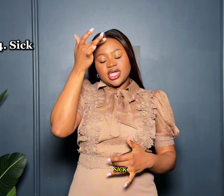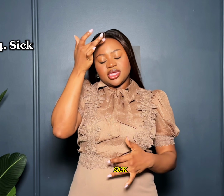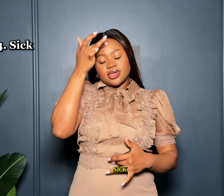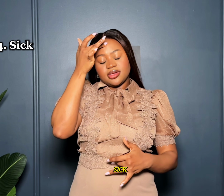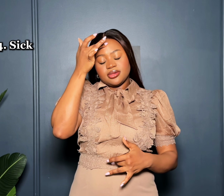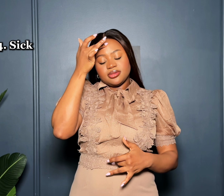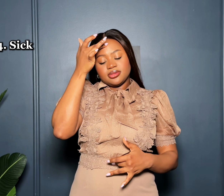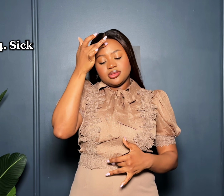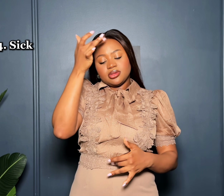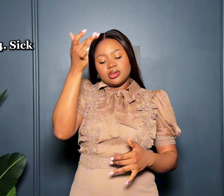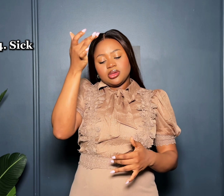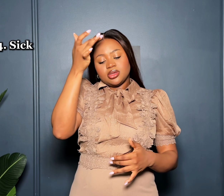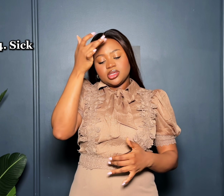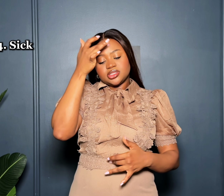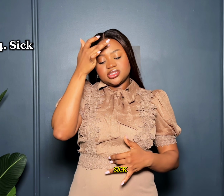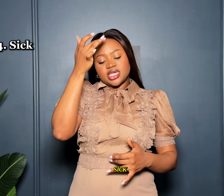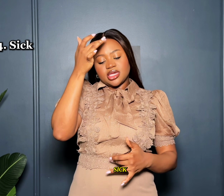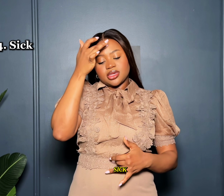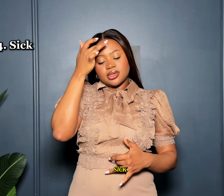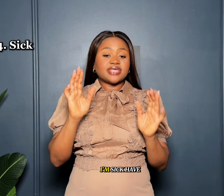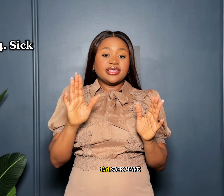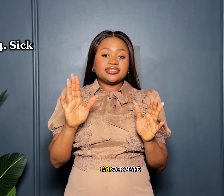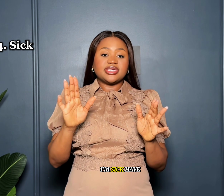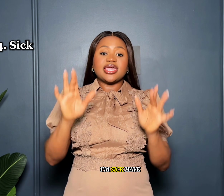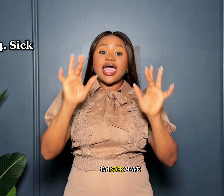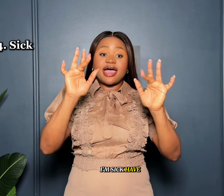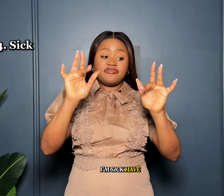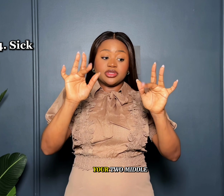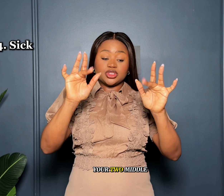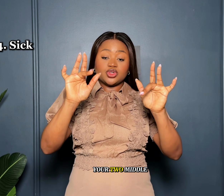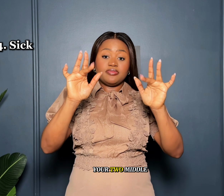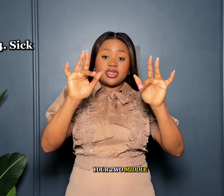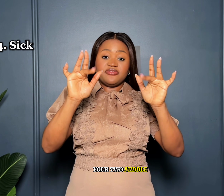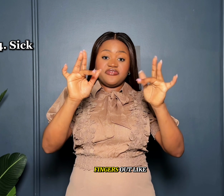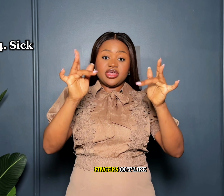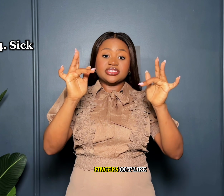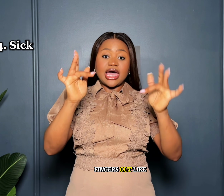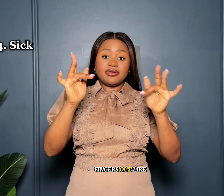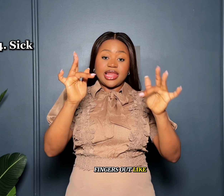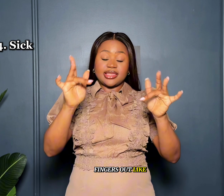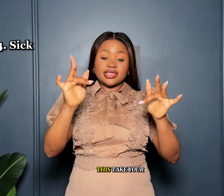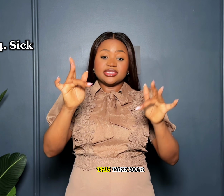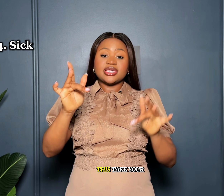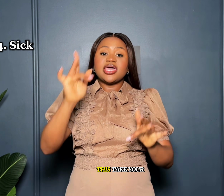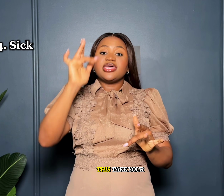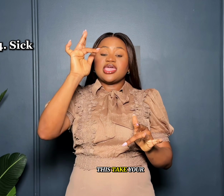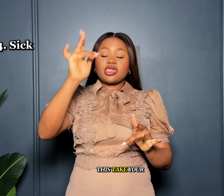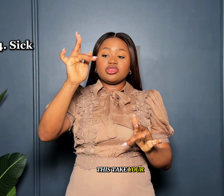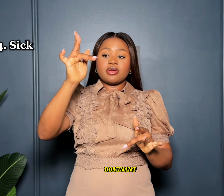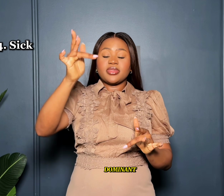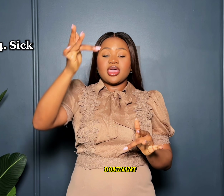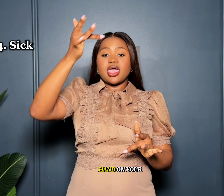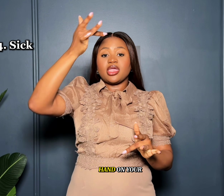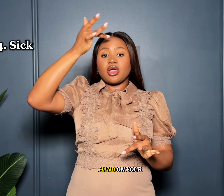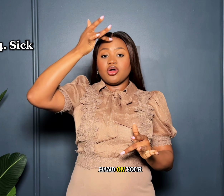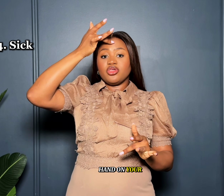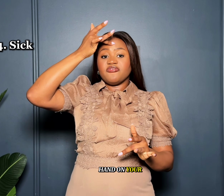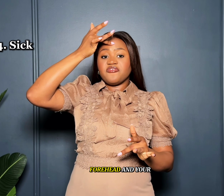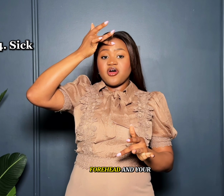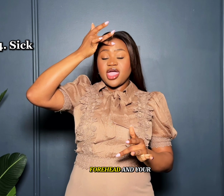Sick, sick. Sign sick, have your two middle fingers out like this. Take your dominant hand on your forehead